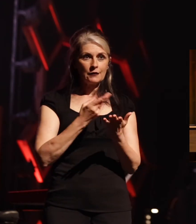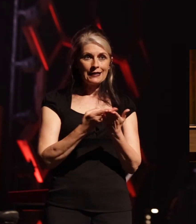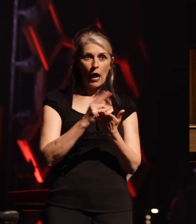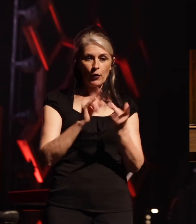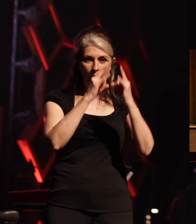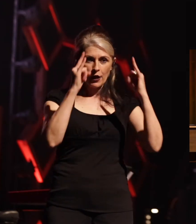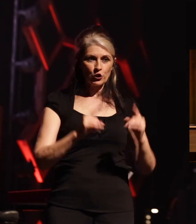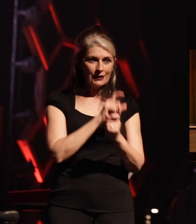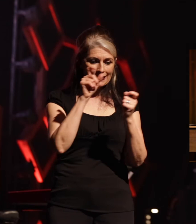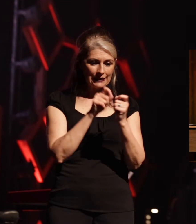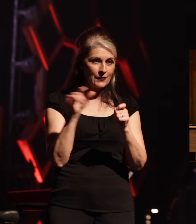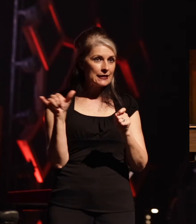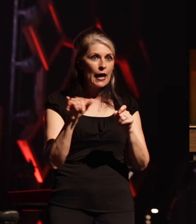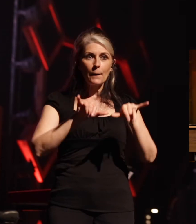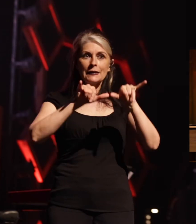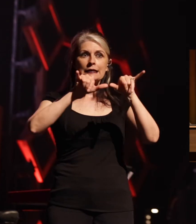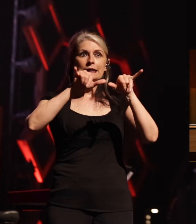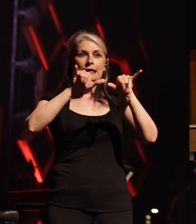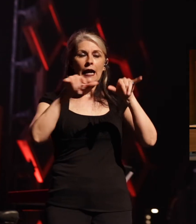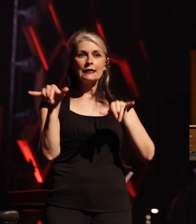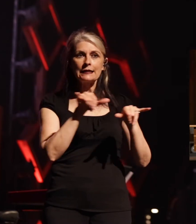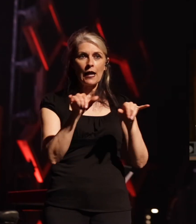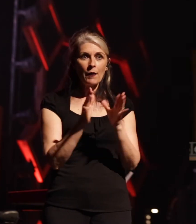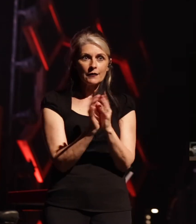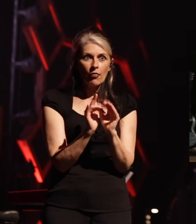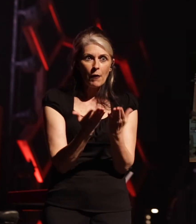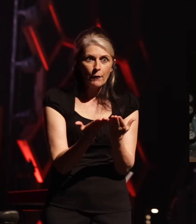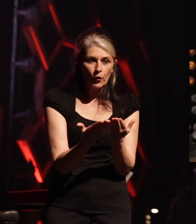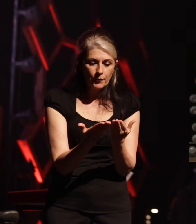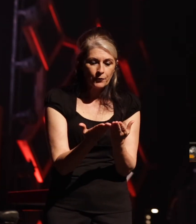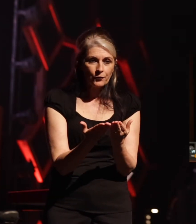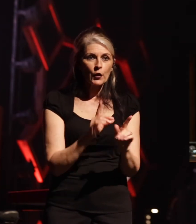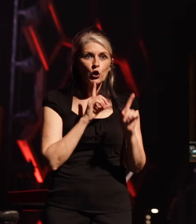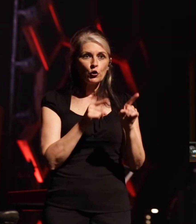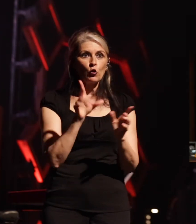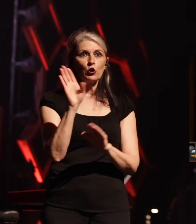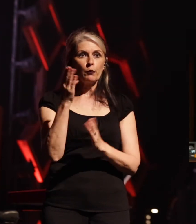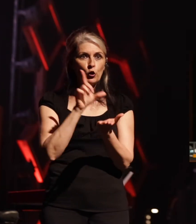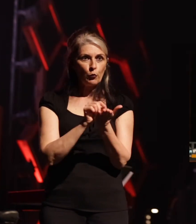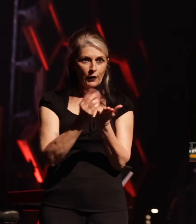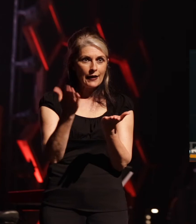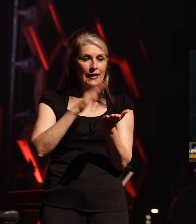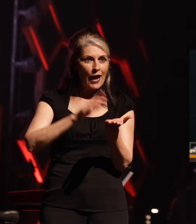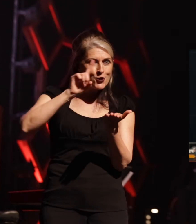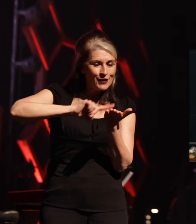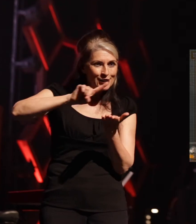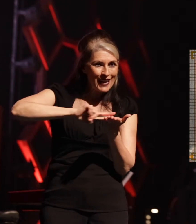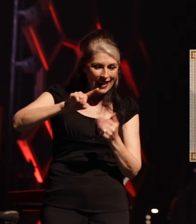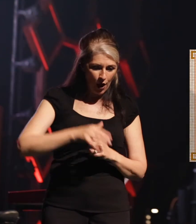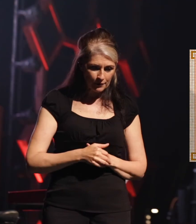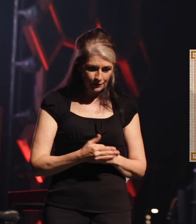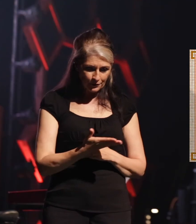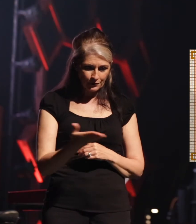same size of the dimensions given in Exodus 25. You can go to the blueprint again. We can check that out. Even the